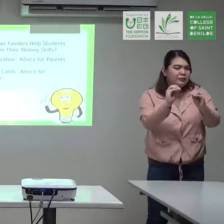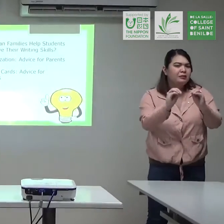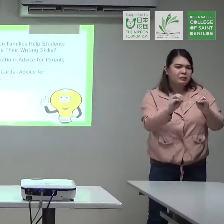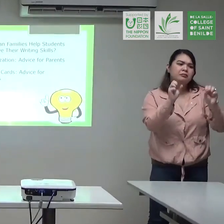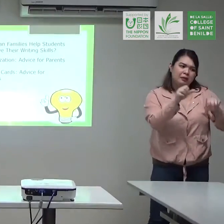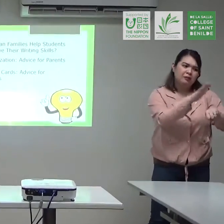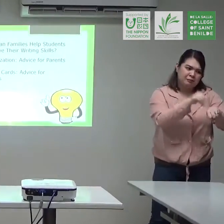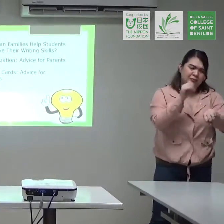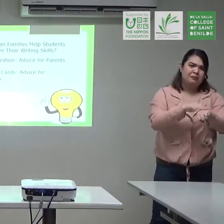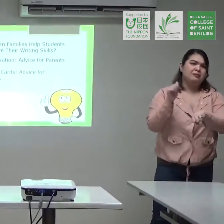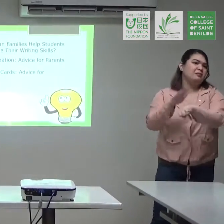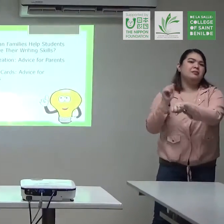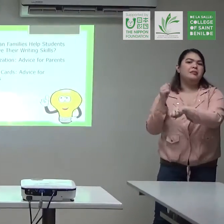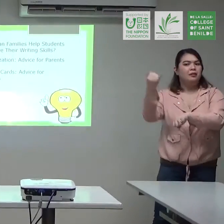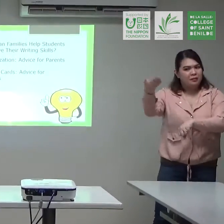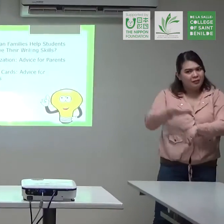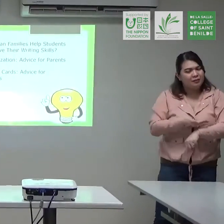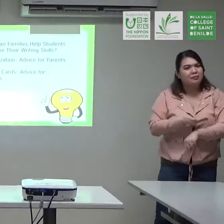pag magkolekta na.